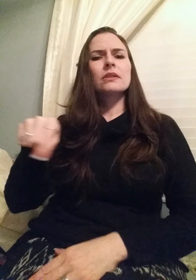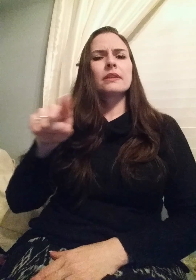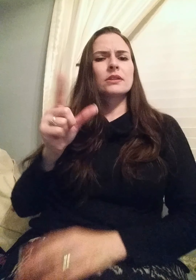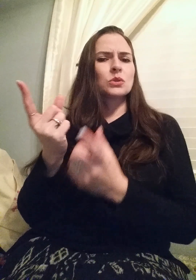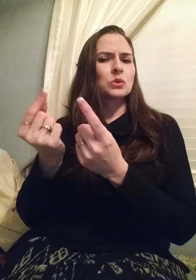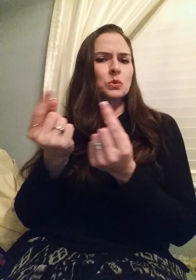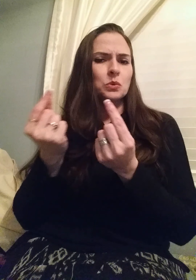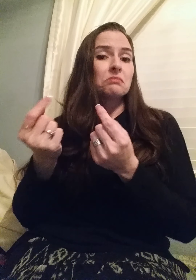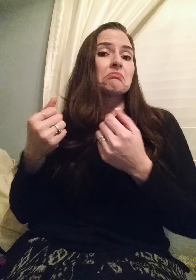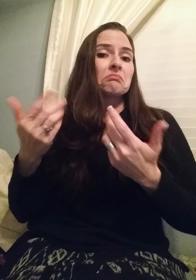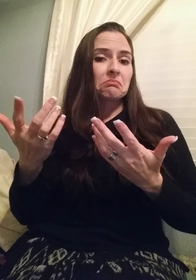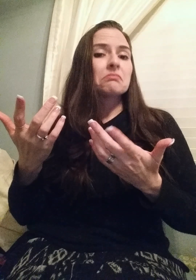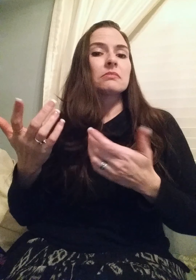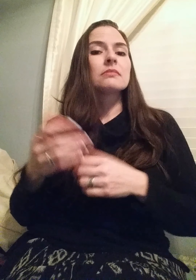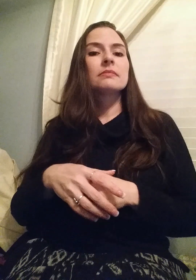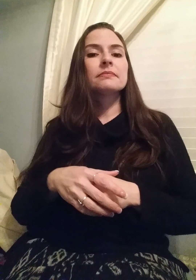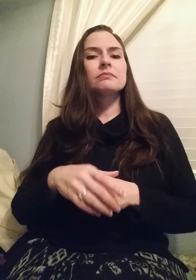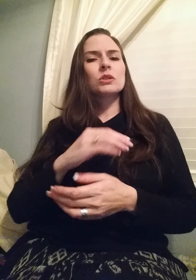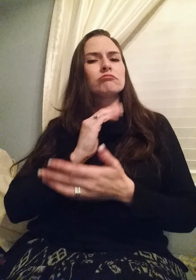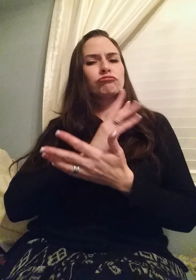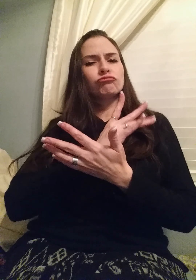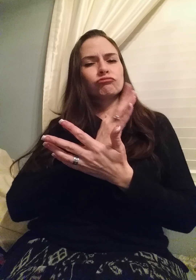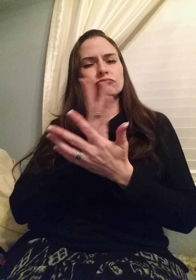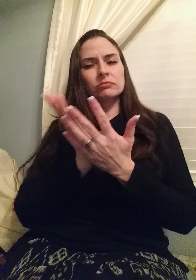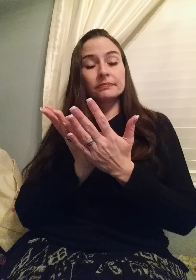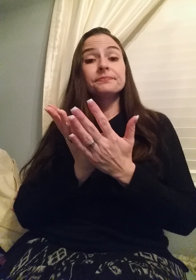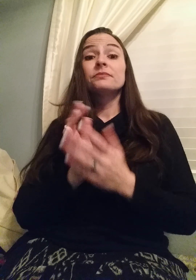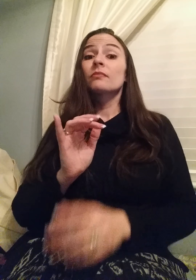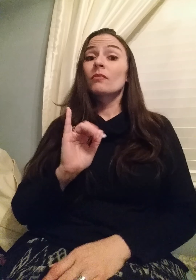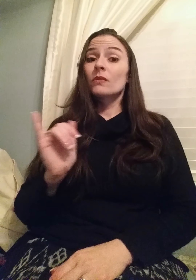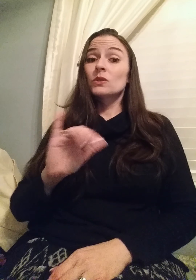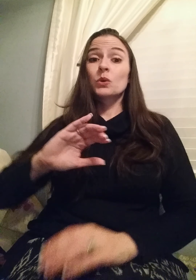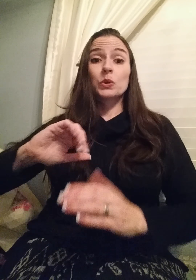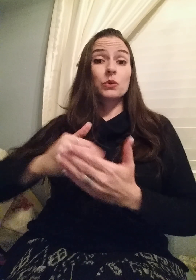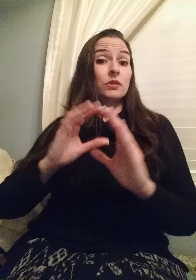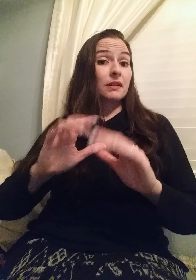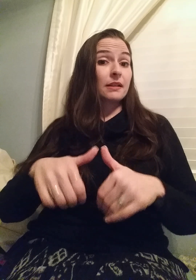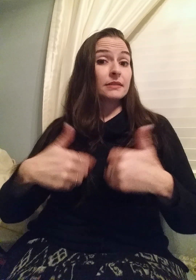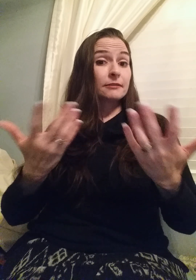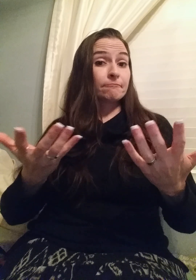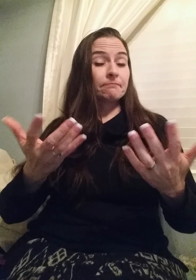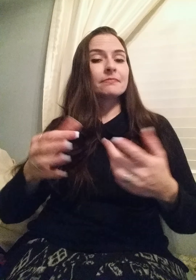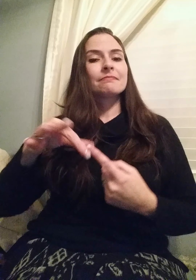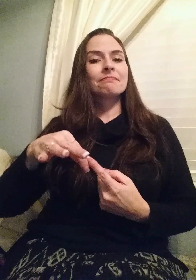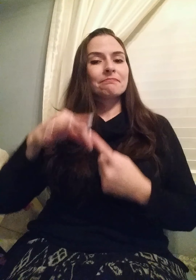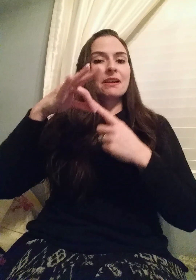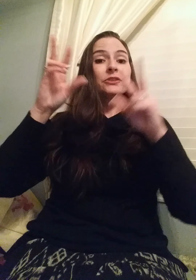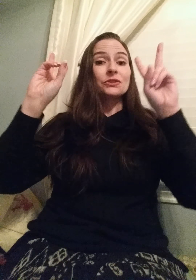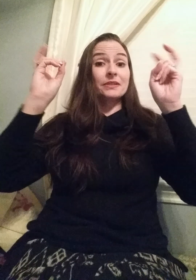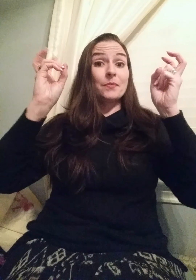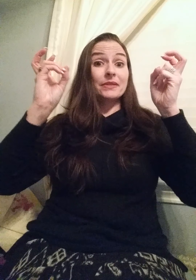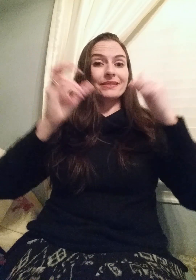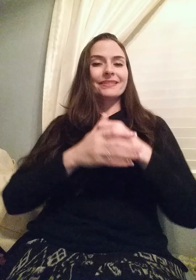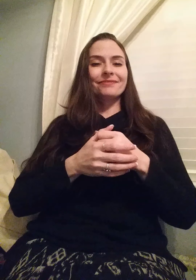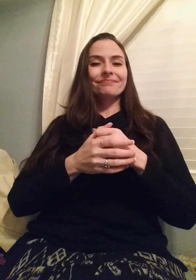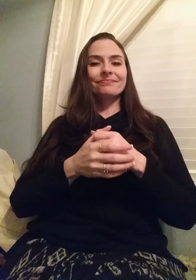We have added special topics to our list of classes. Within the degree, special topics will function as